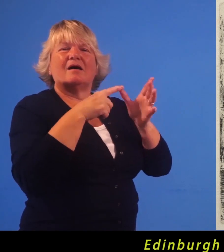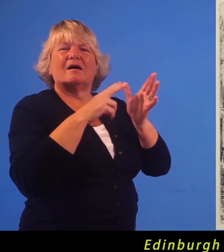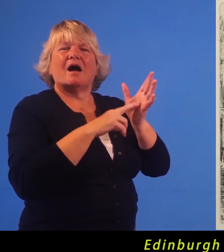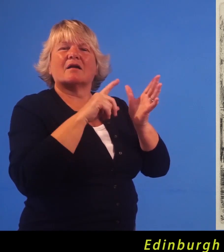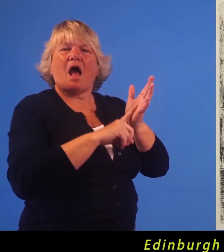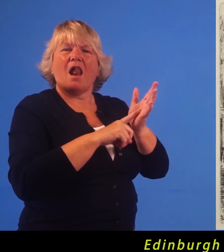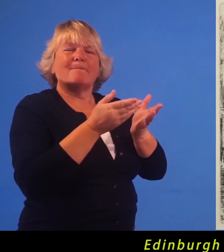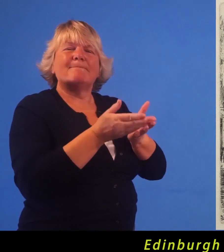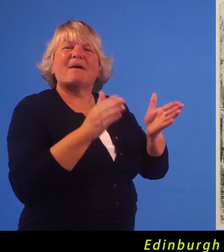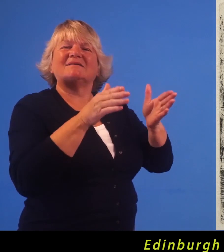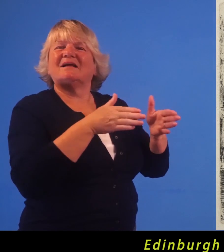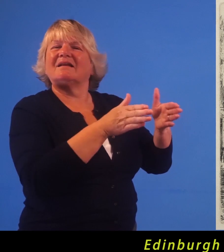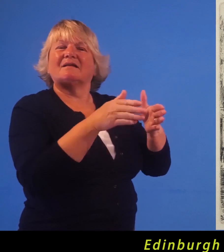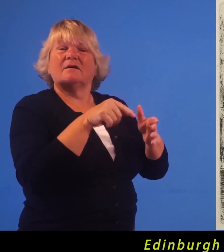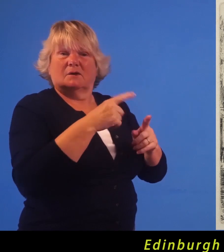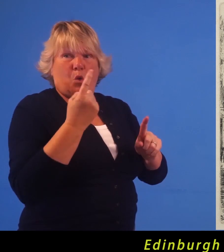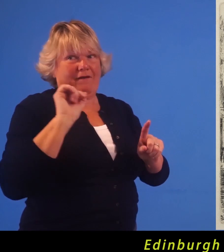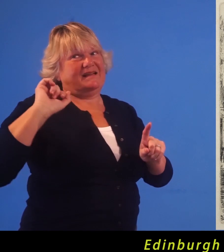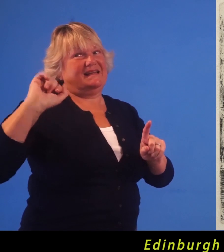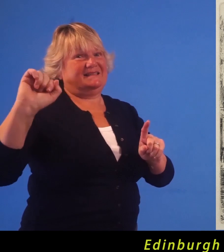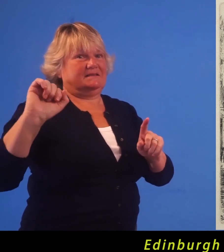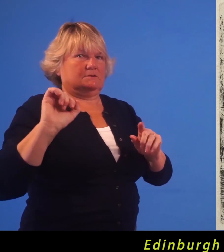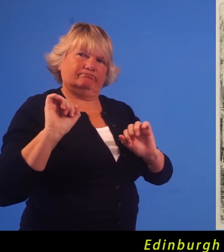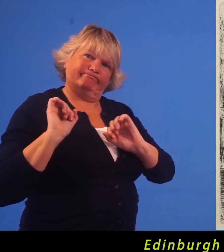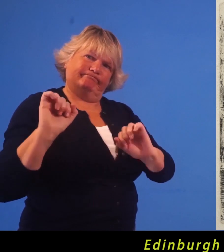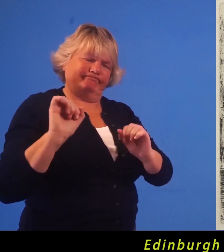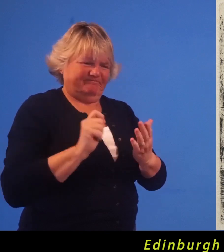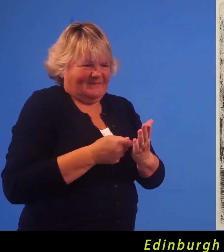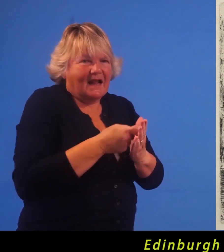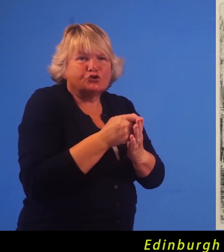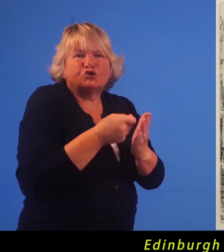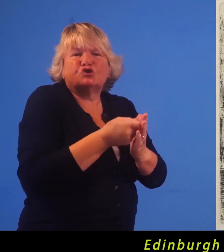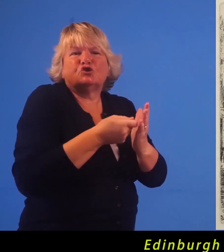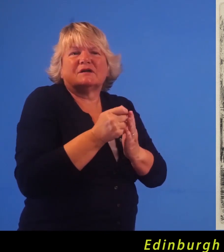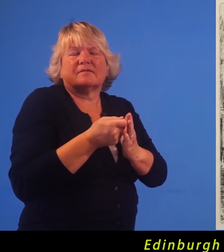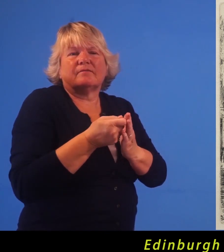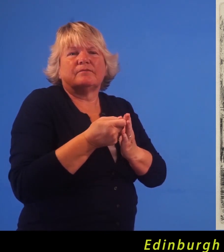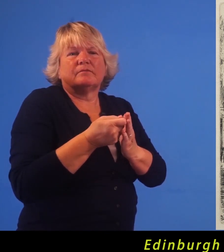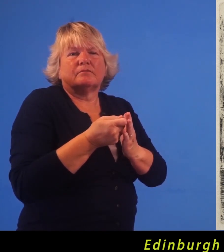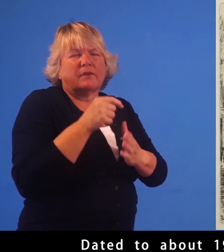Edinburgh Canal Basin is one of Thomson's own etchings.